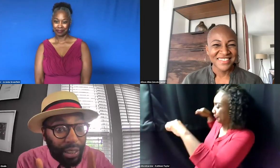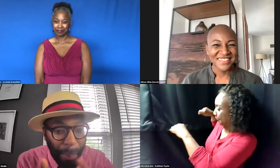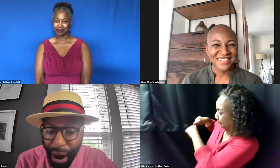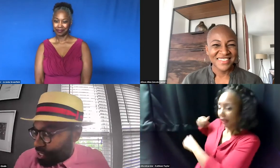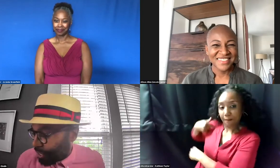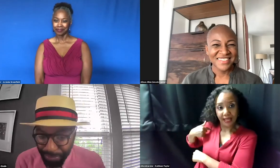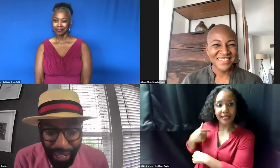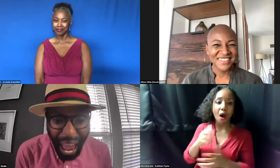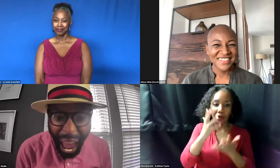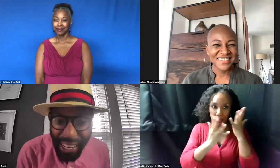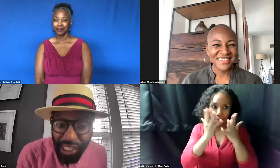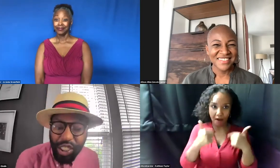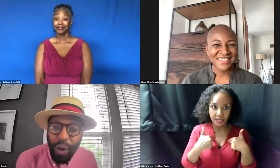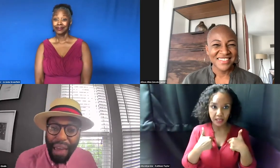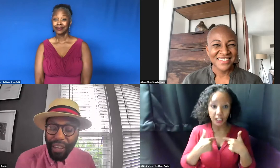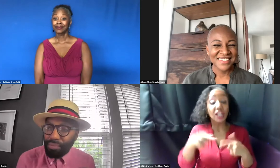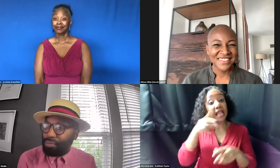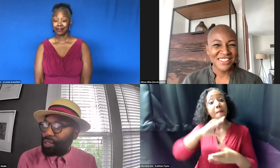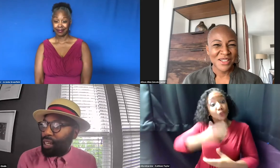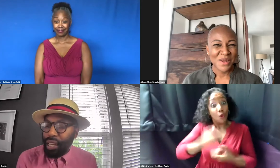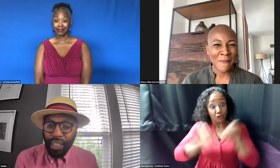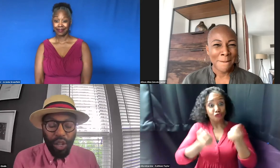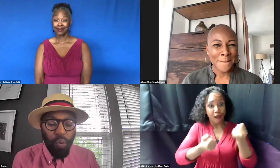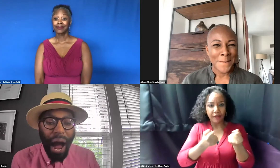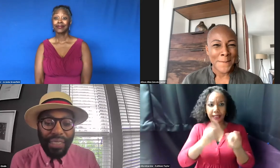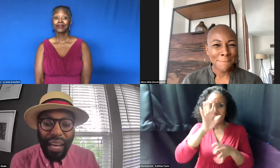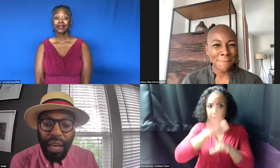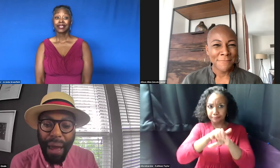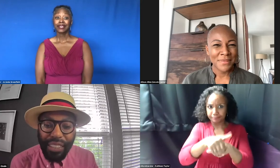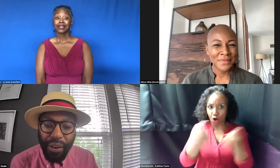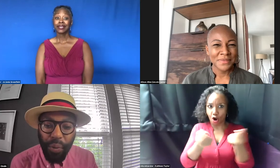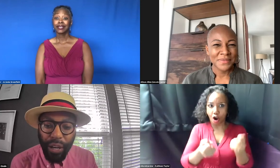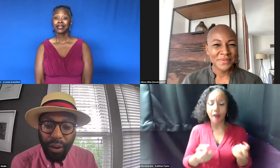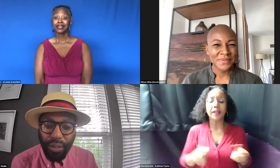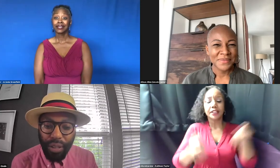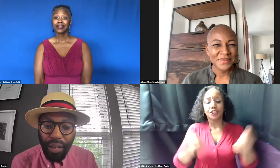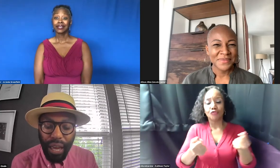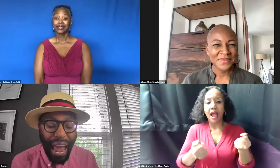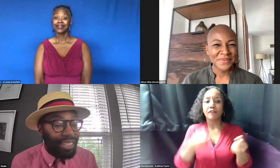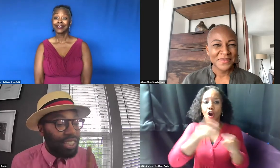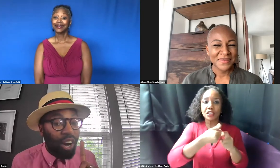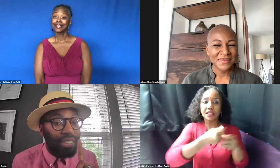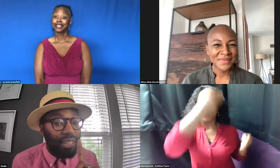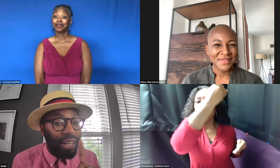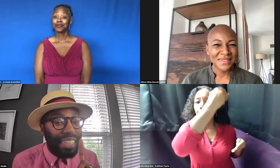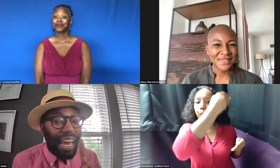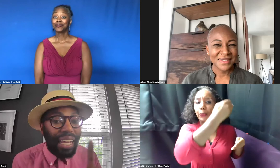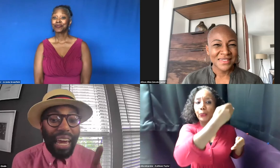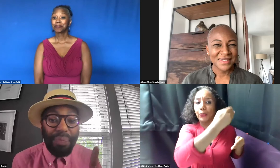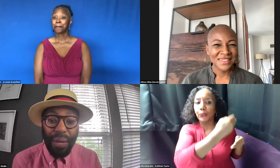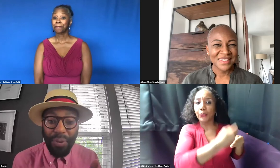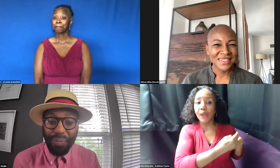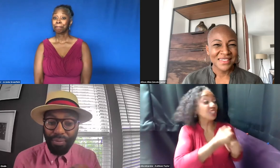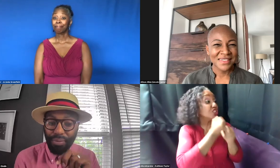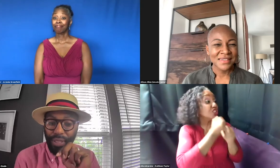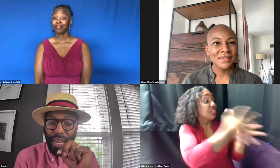this part's embarrassing. As she's driving, she winds down the imaginary window and she starts yelling